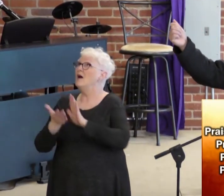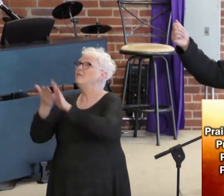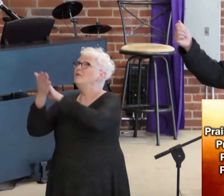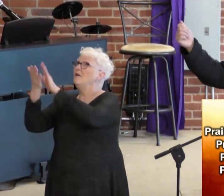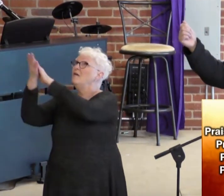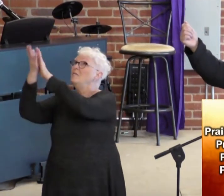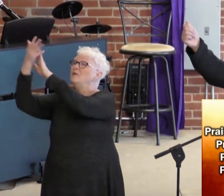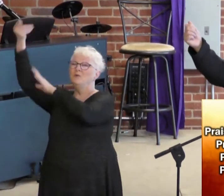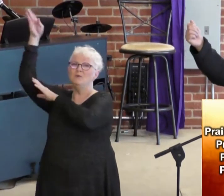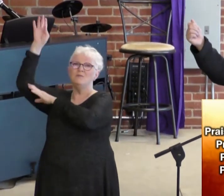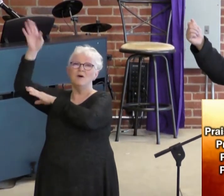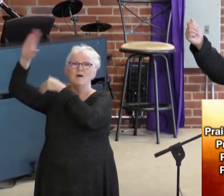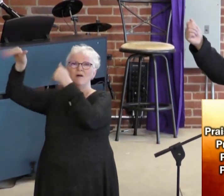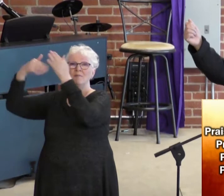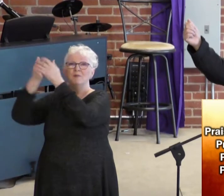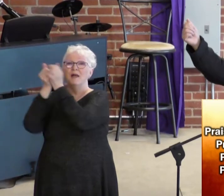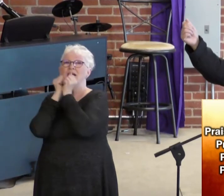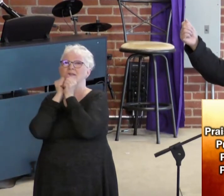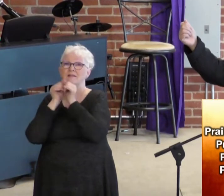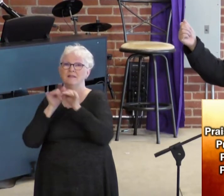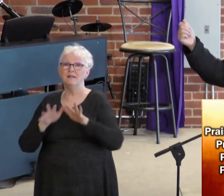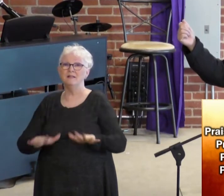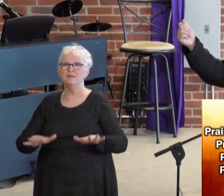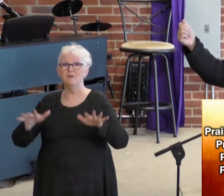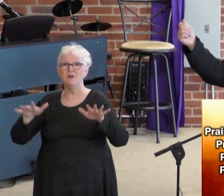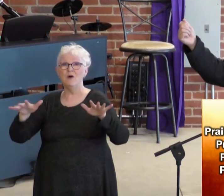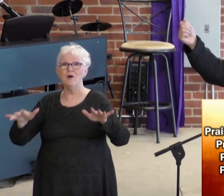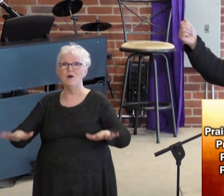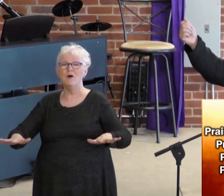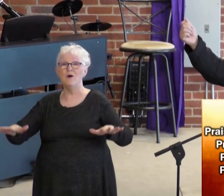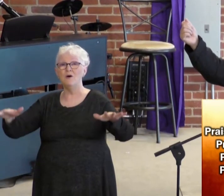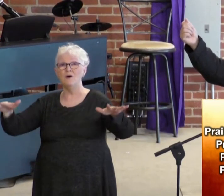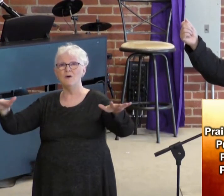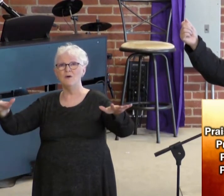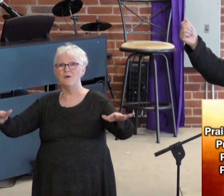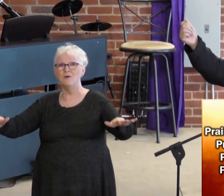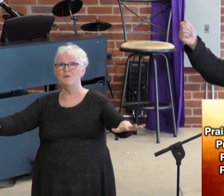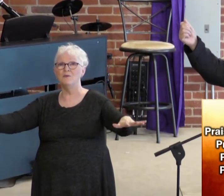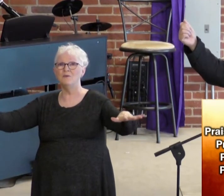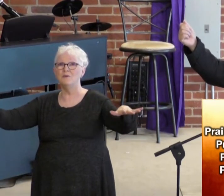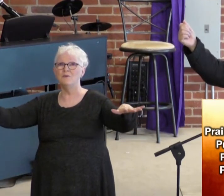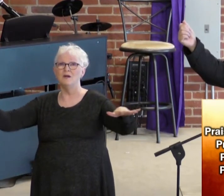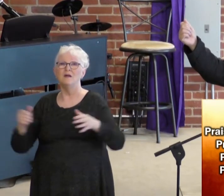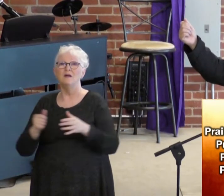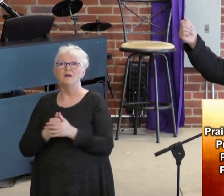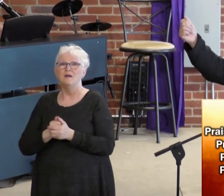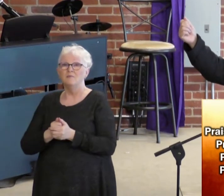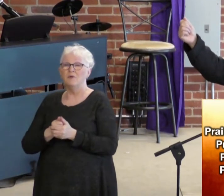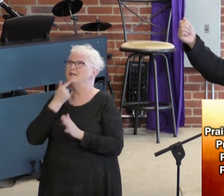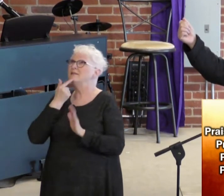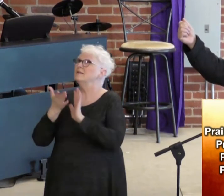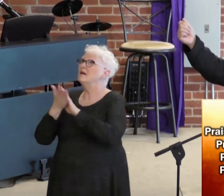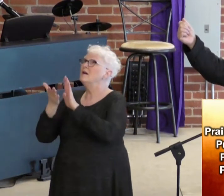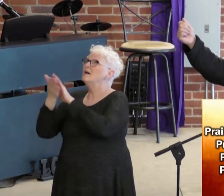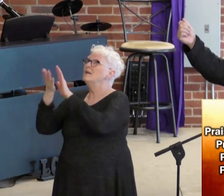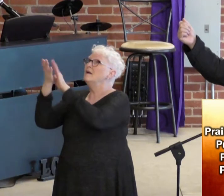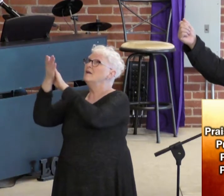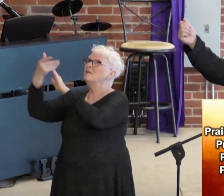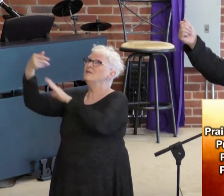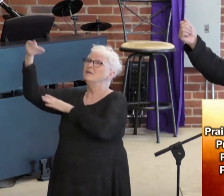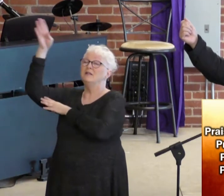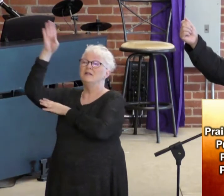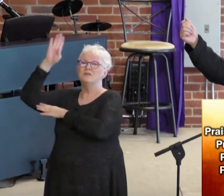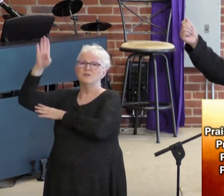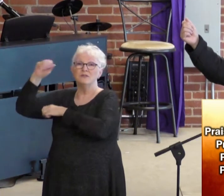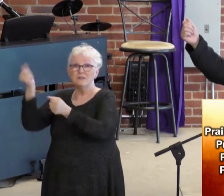Praise God from whom all blessings flow. Praise God,